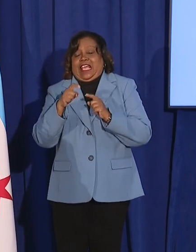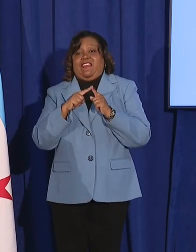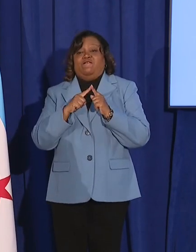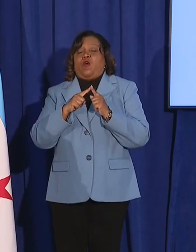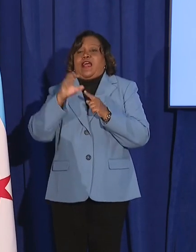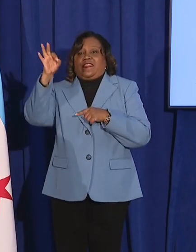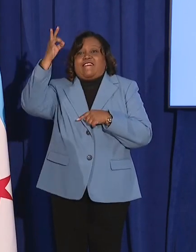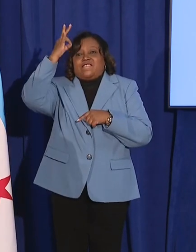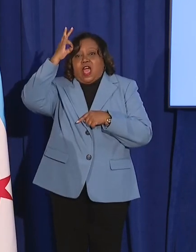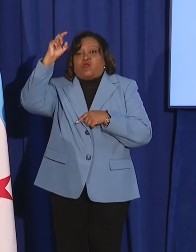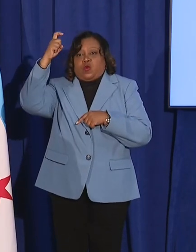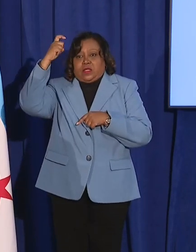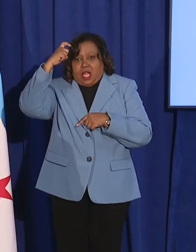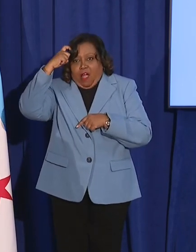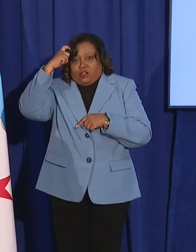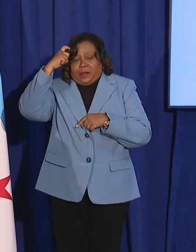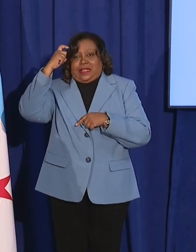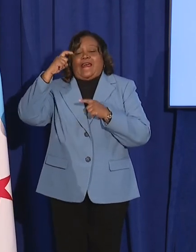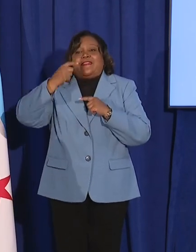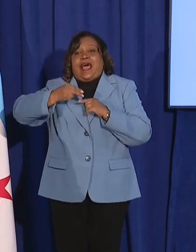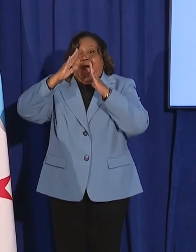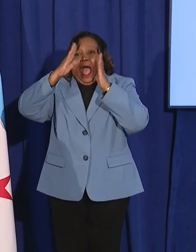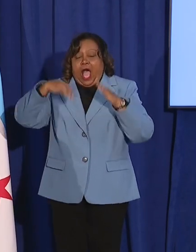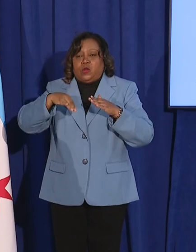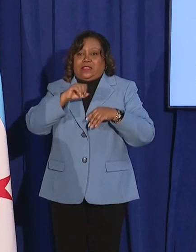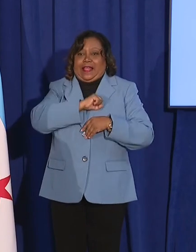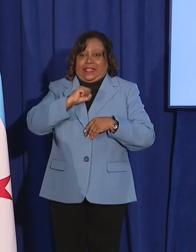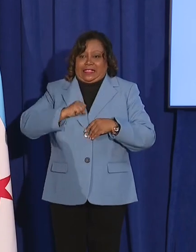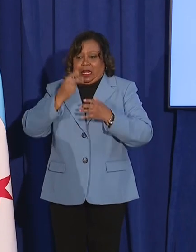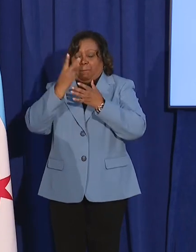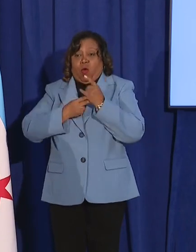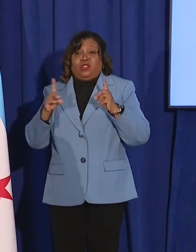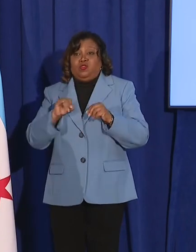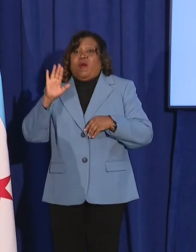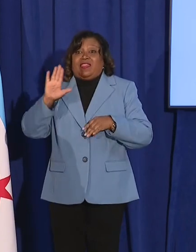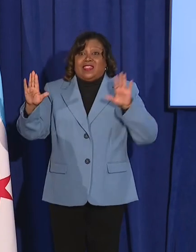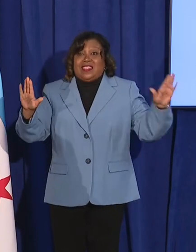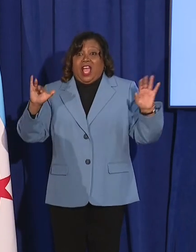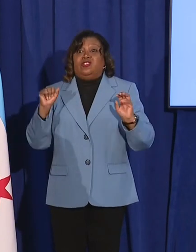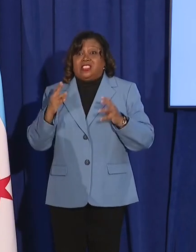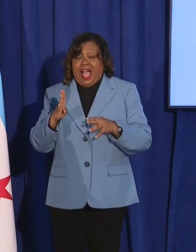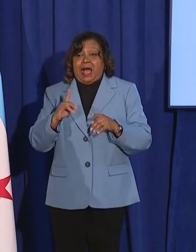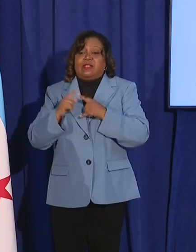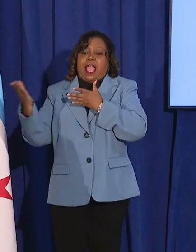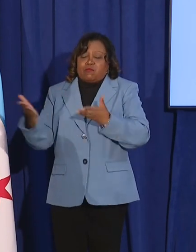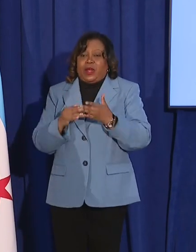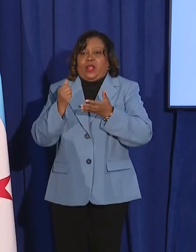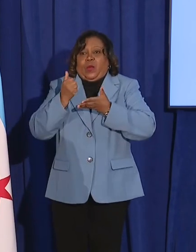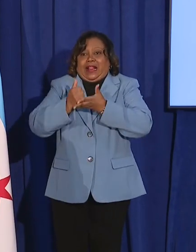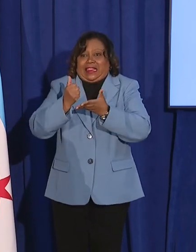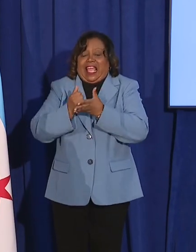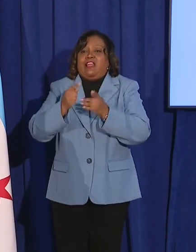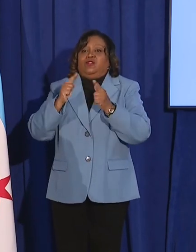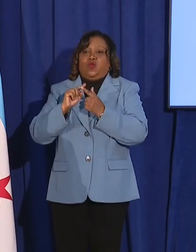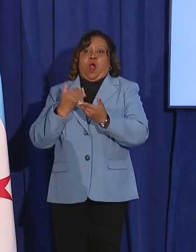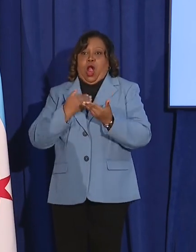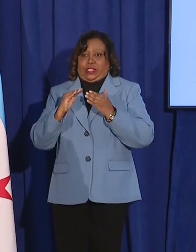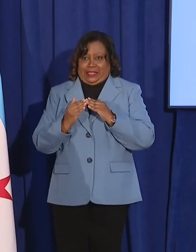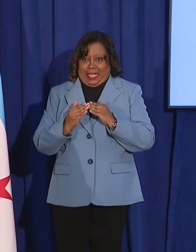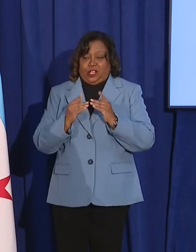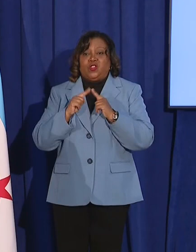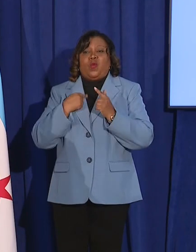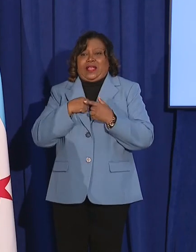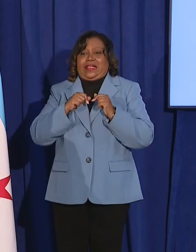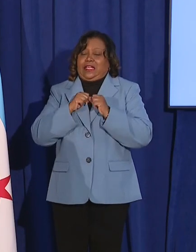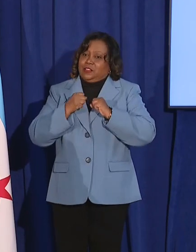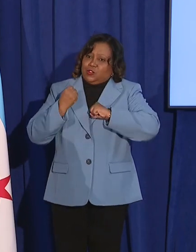the federal government, the House and the Senate, to do their jobs and bring relief to our cities so